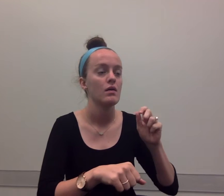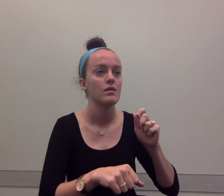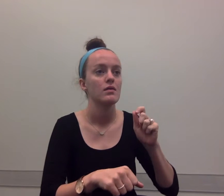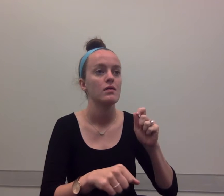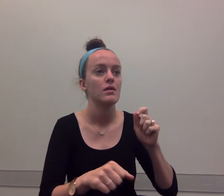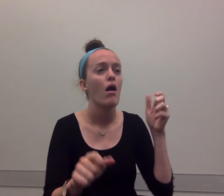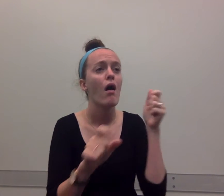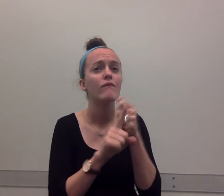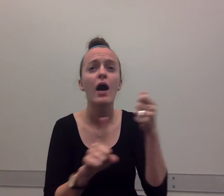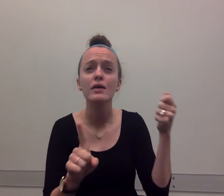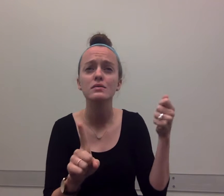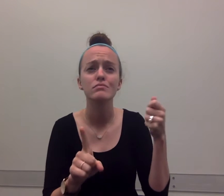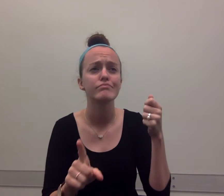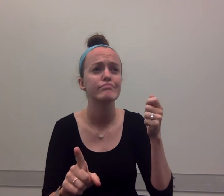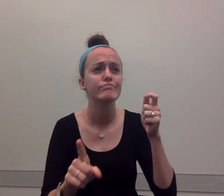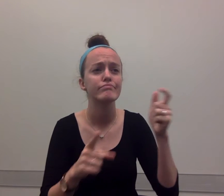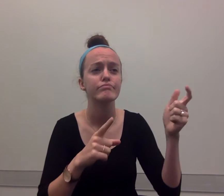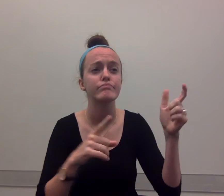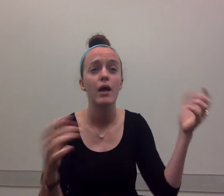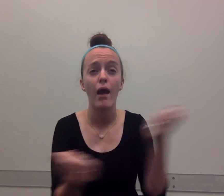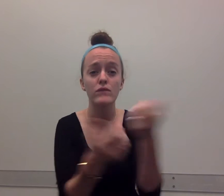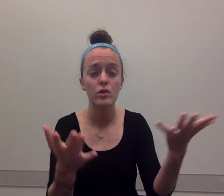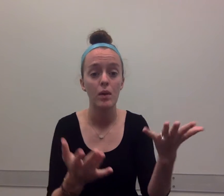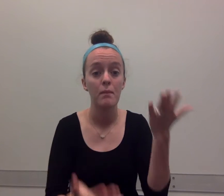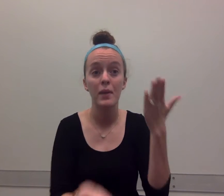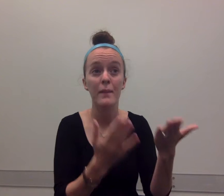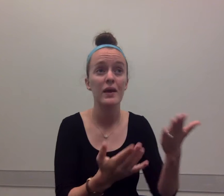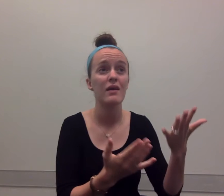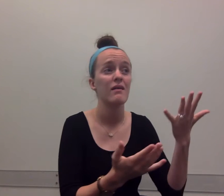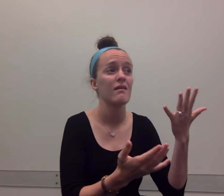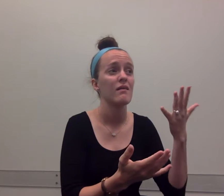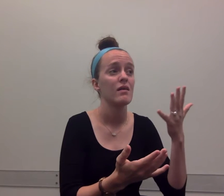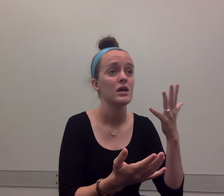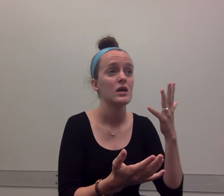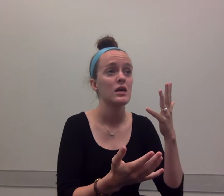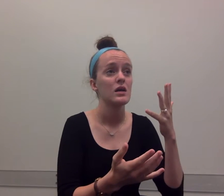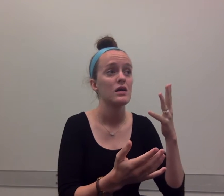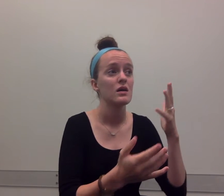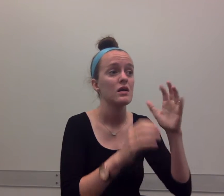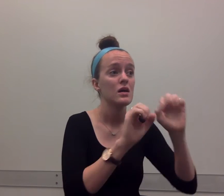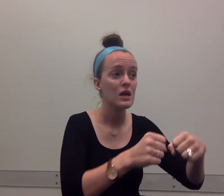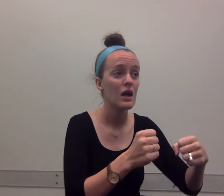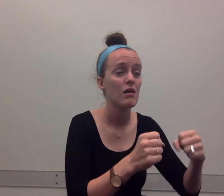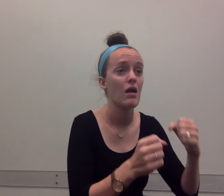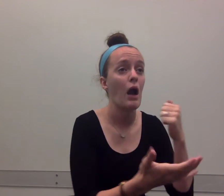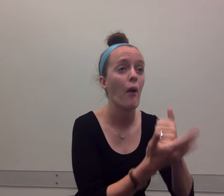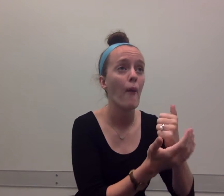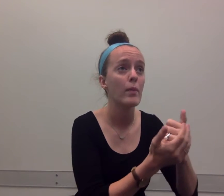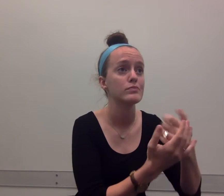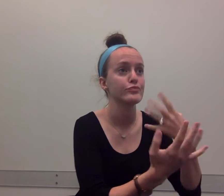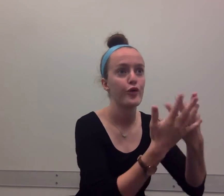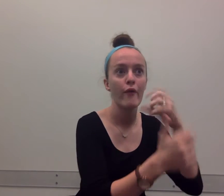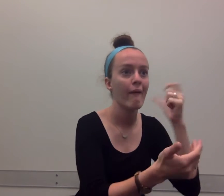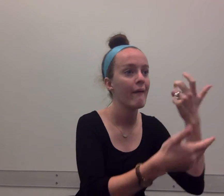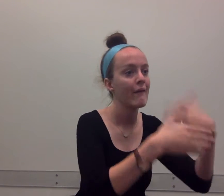to jail or not going to jail, getting a home or not getting a home, receiving benefits that help pay for your family